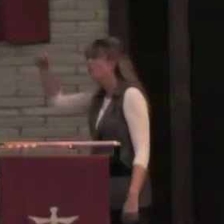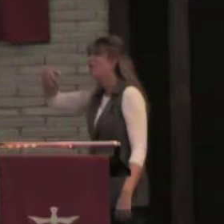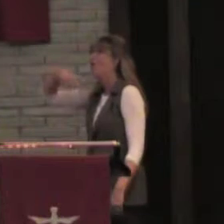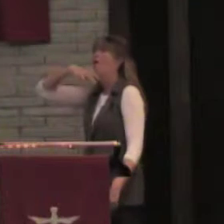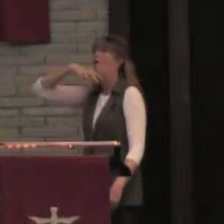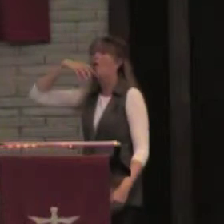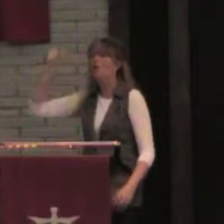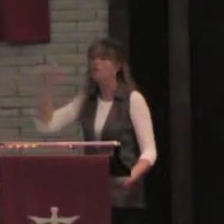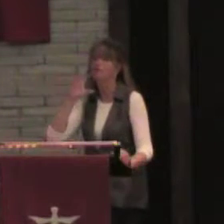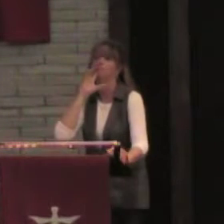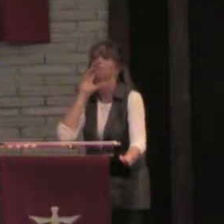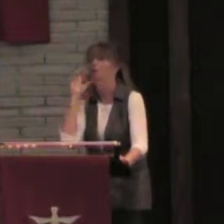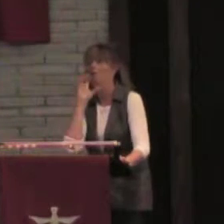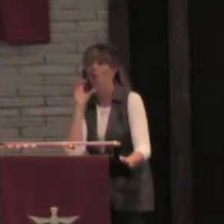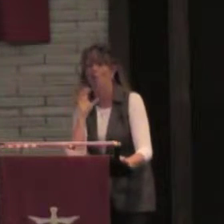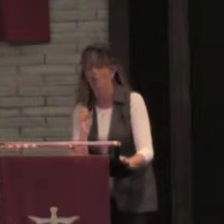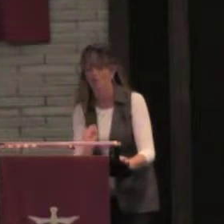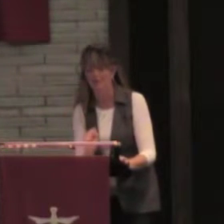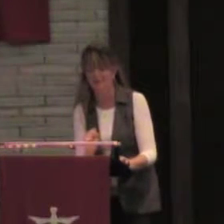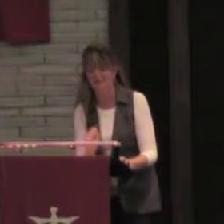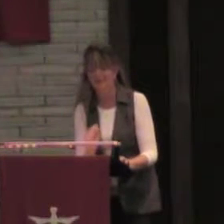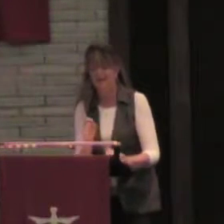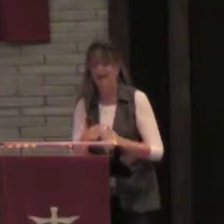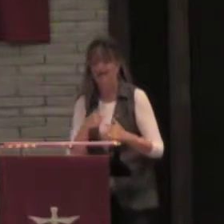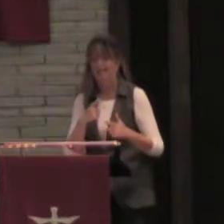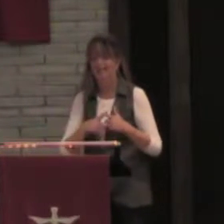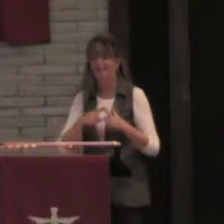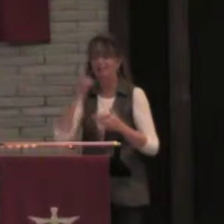old, so very old.